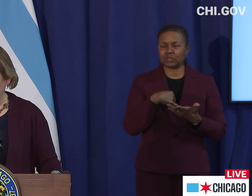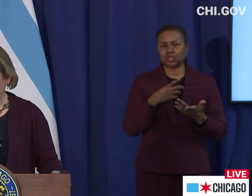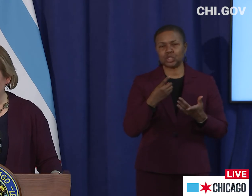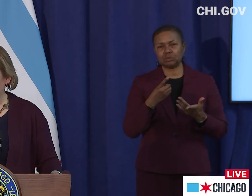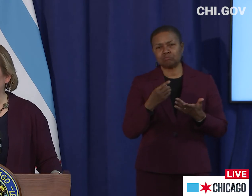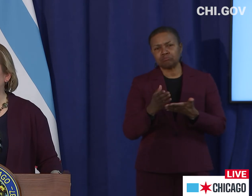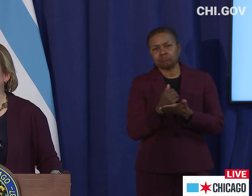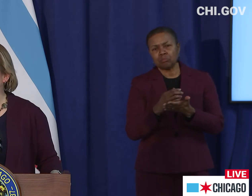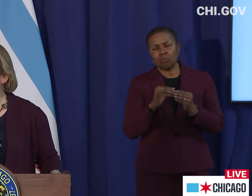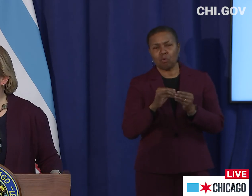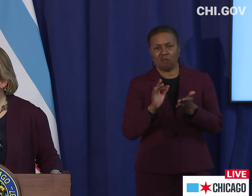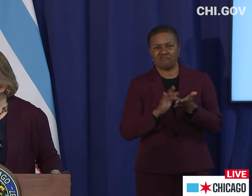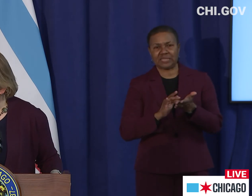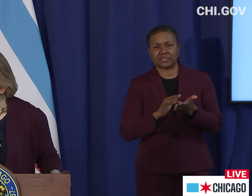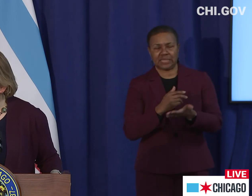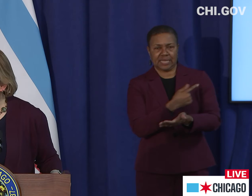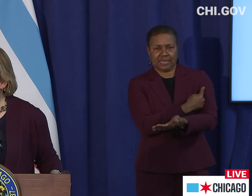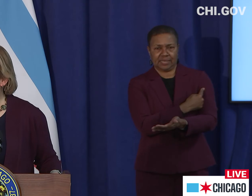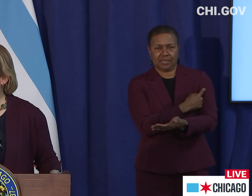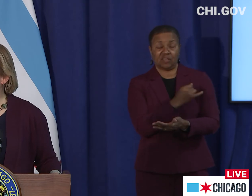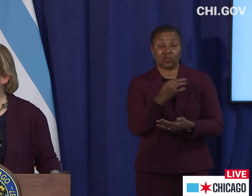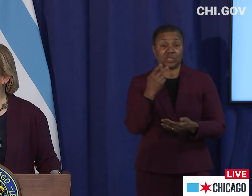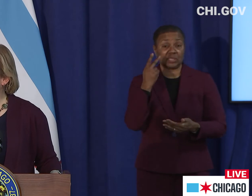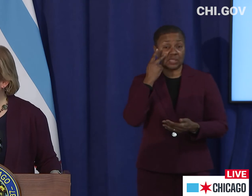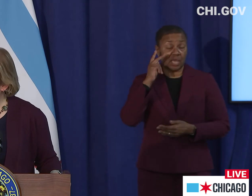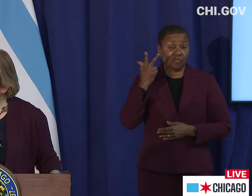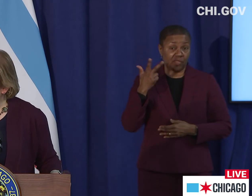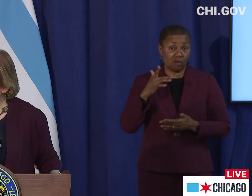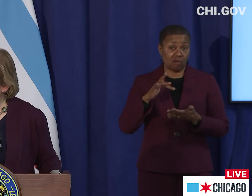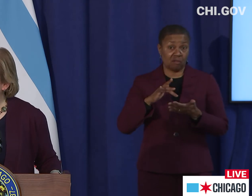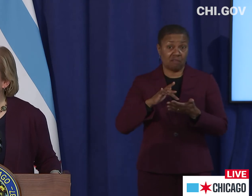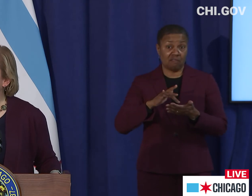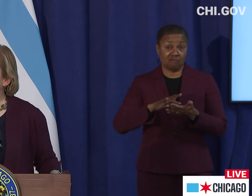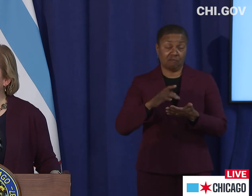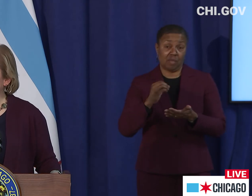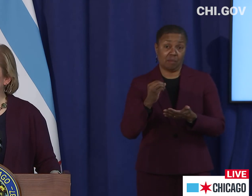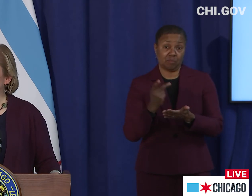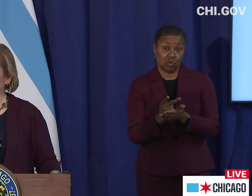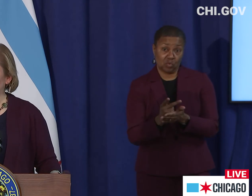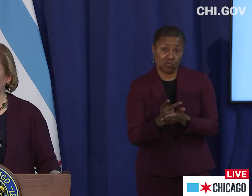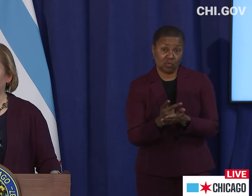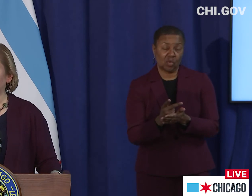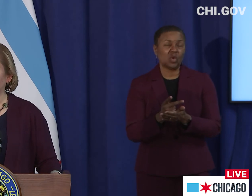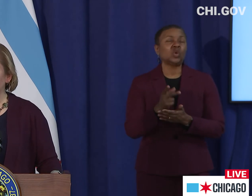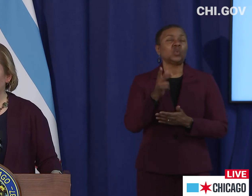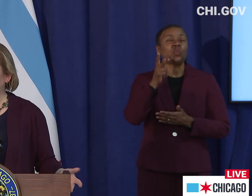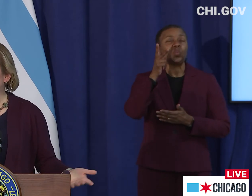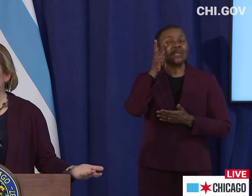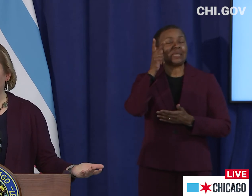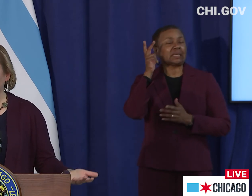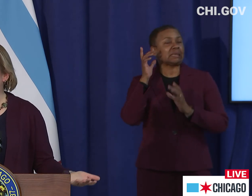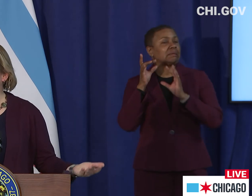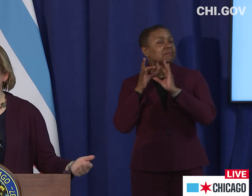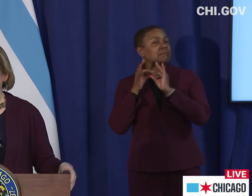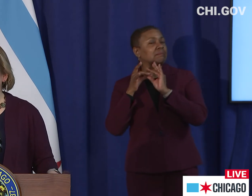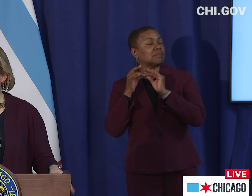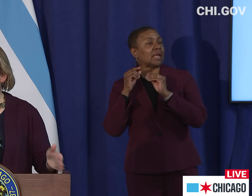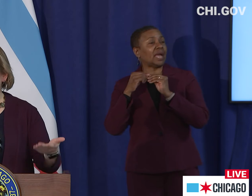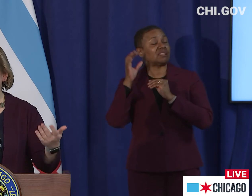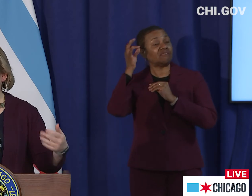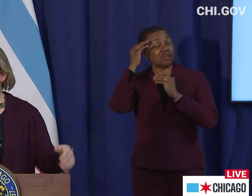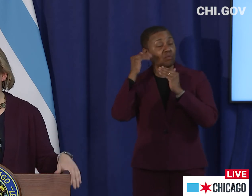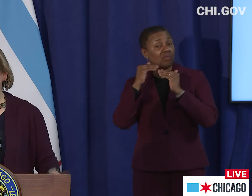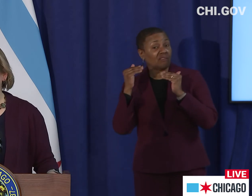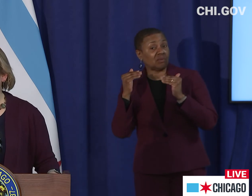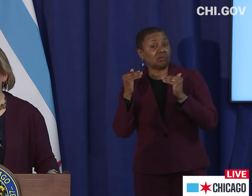more vaccine here. If we see a third vaccine approved, we're hearing a lot about increased production at the federal level. Again, we have all the systems in